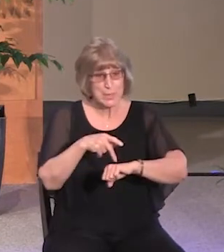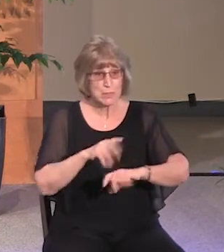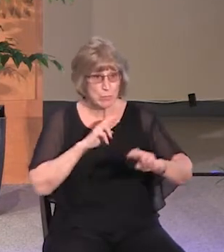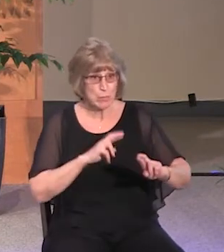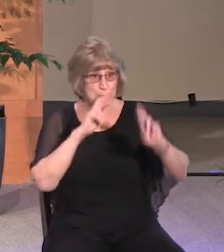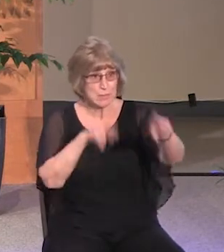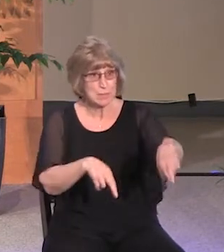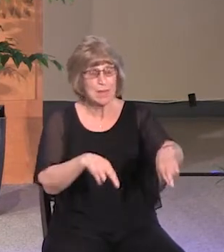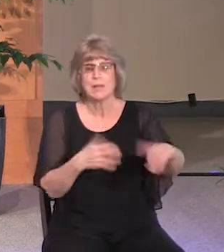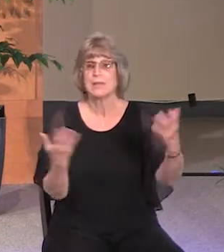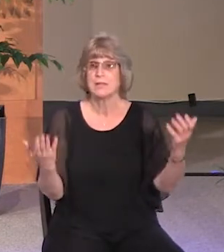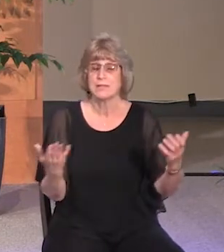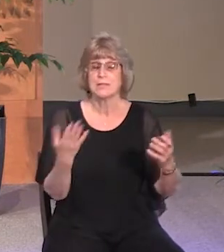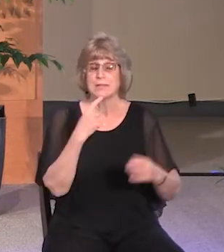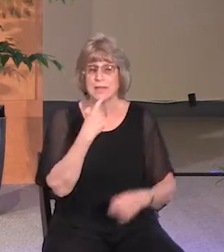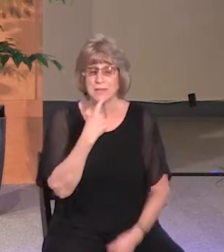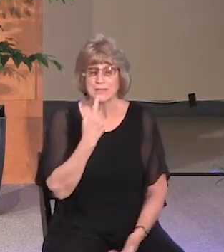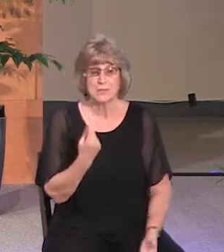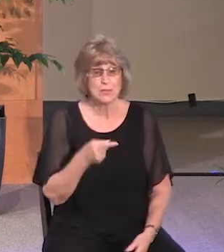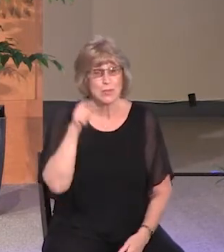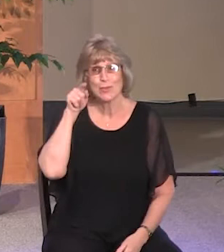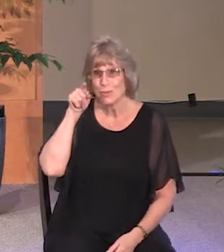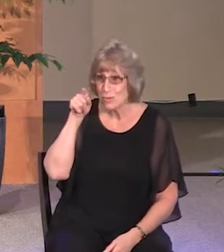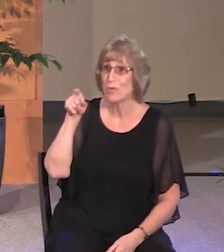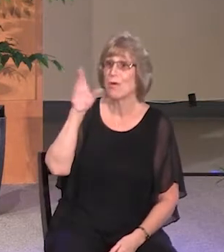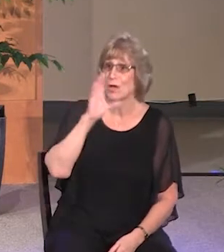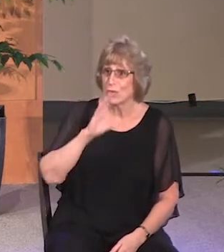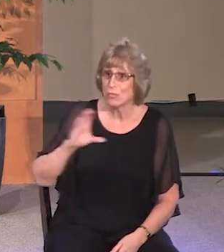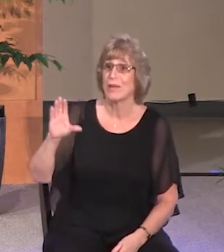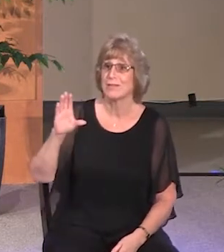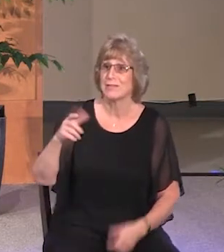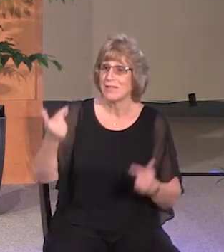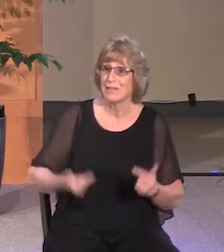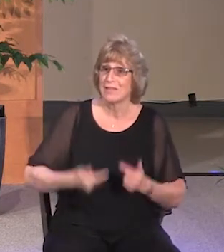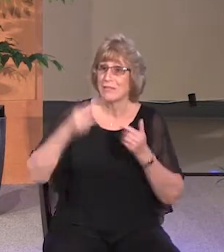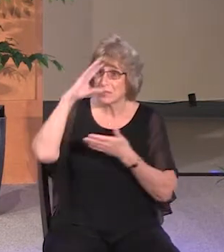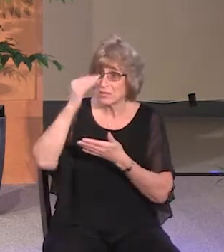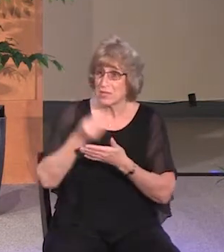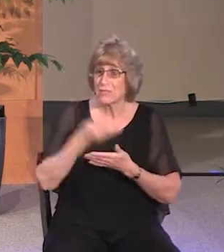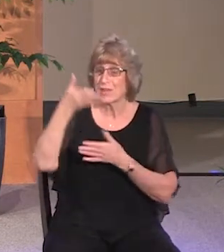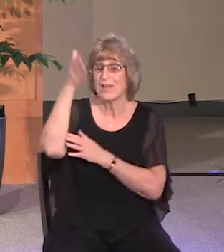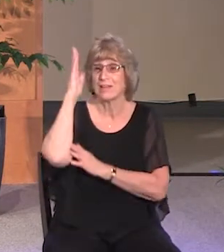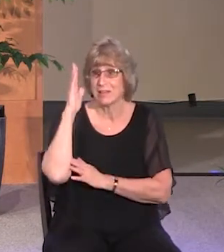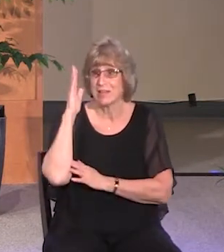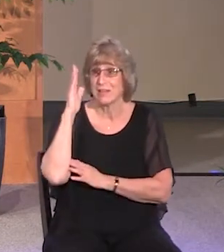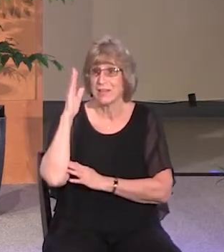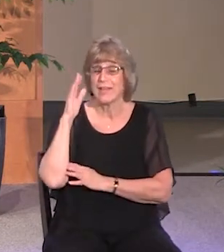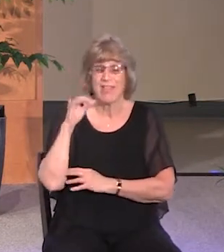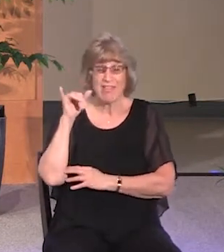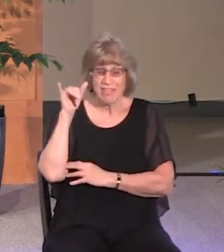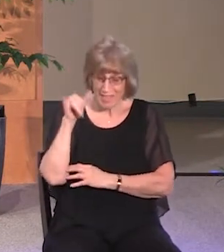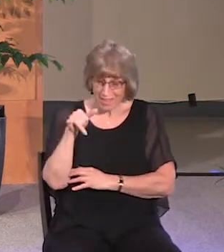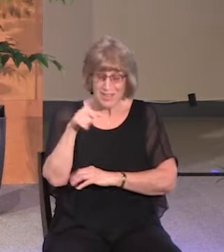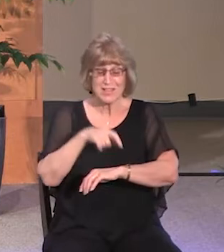Jesus' question saying, "You are the Christ, the living Son of God." And at that moment of